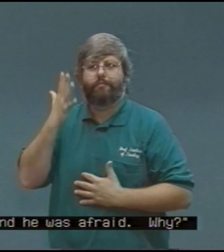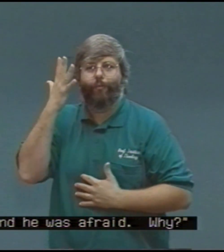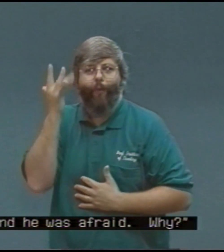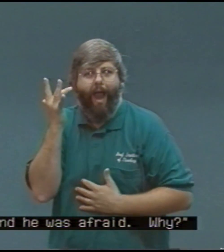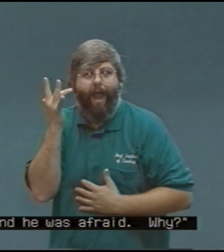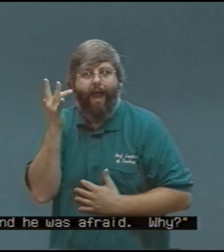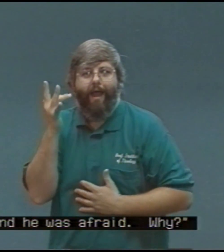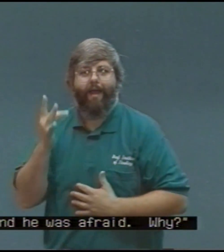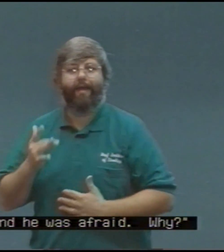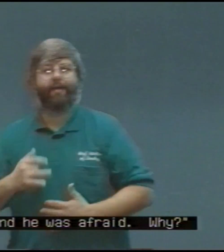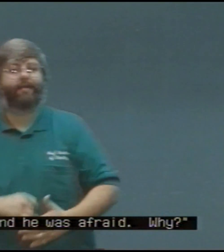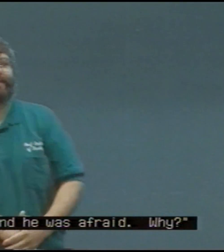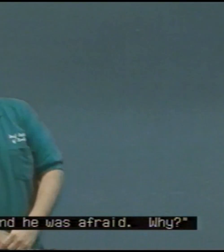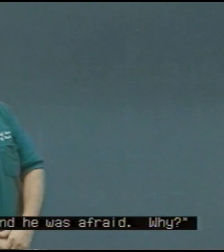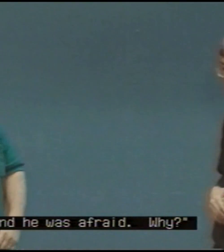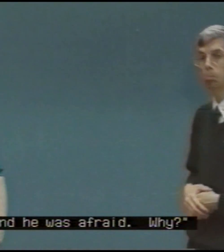He was afraid. Why?